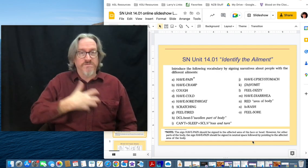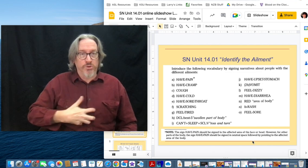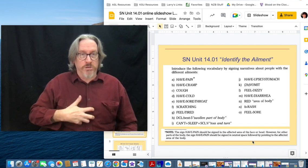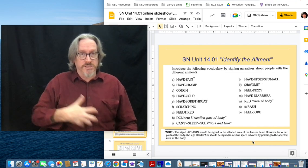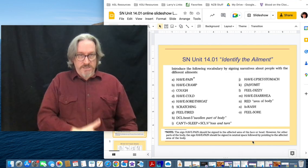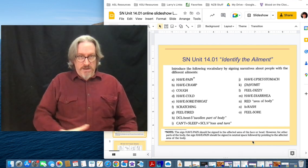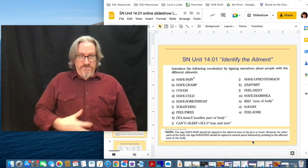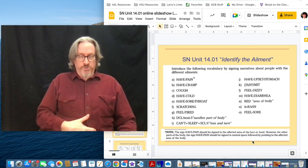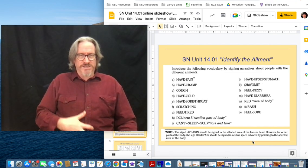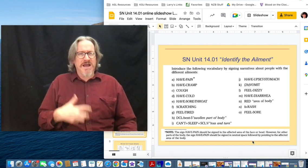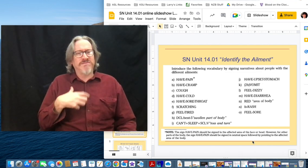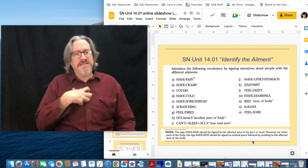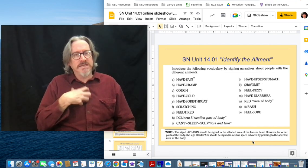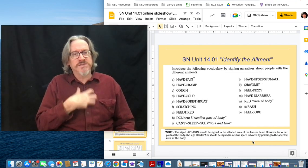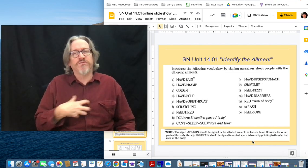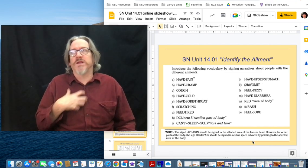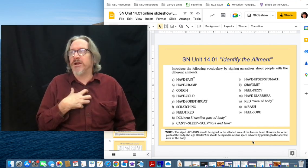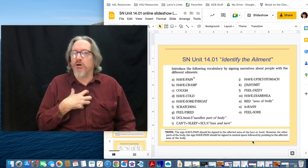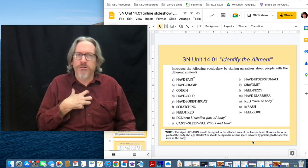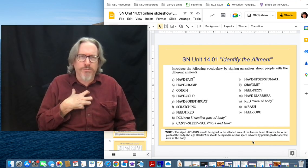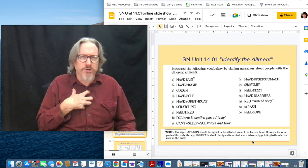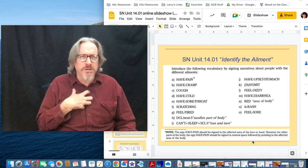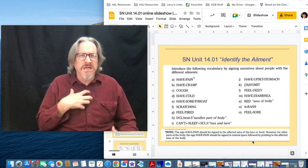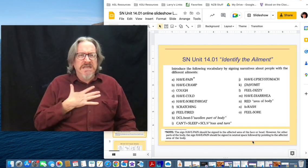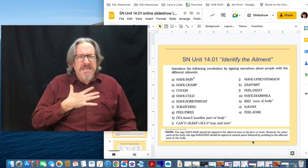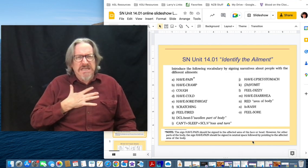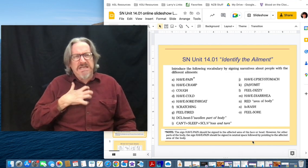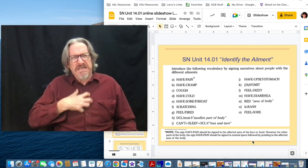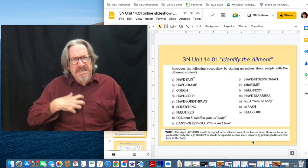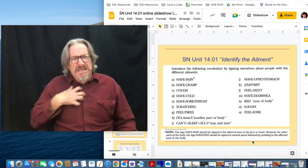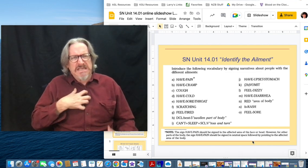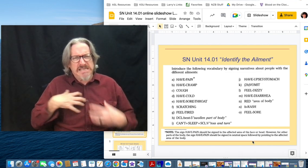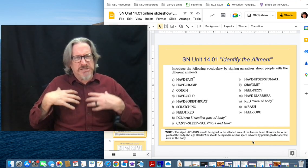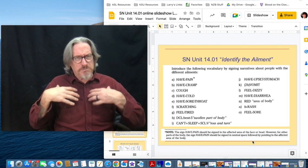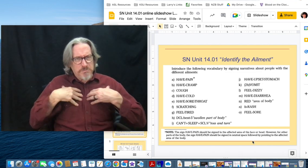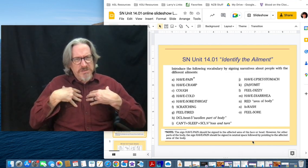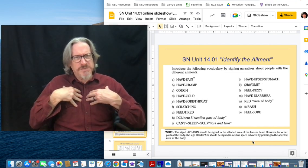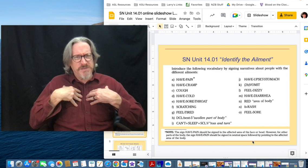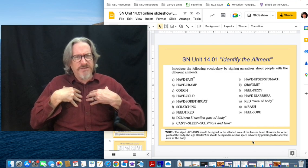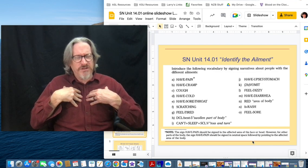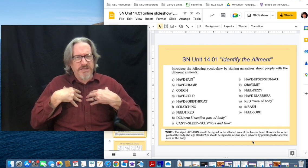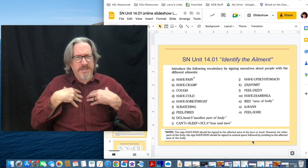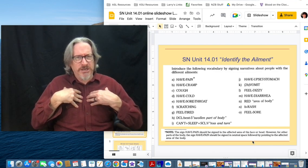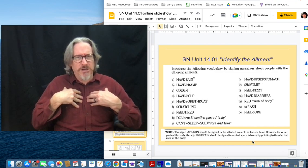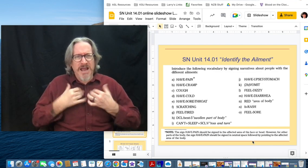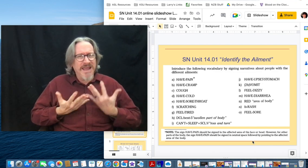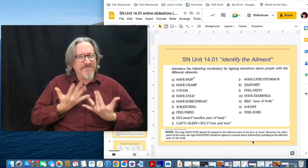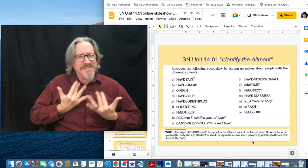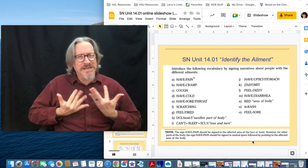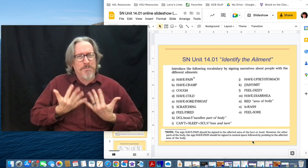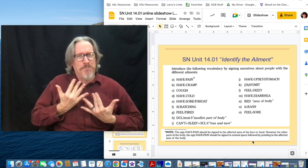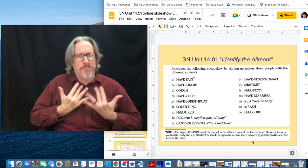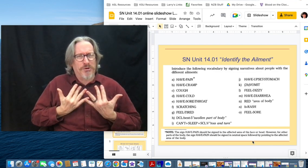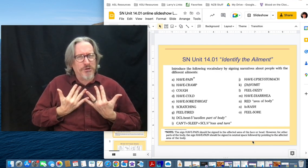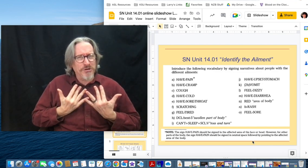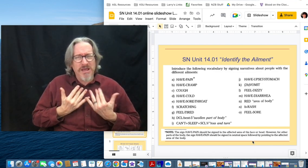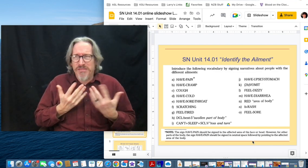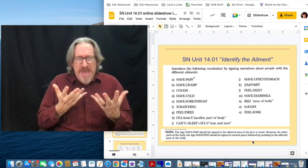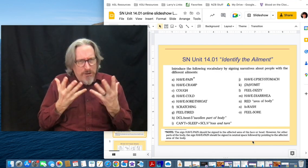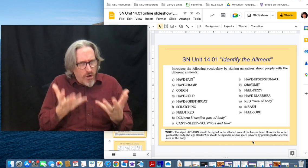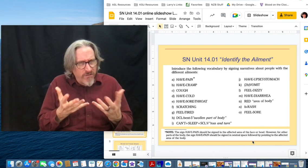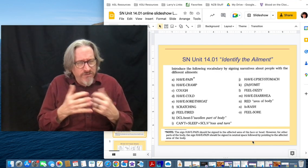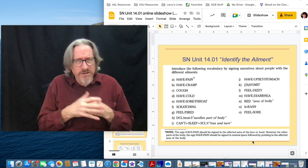out of sorts. Now, I've seen this for like heartburn because it's specifically here. I haven't seen